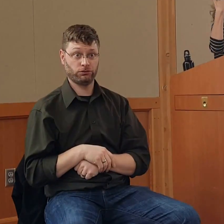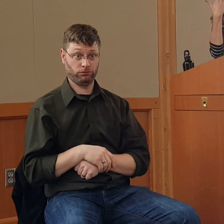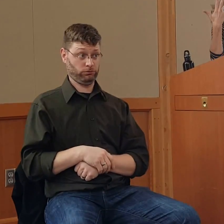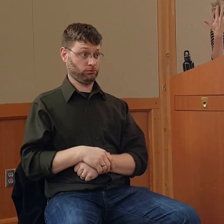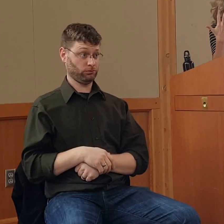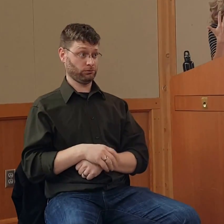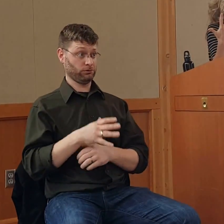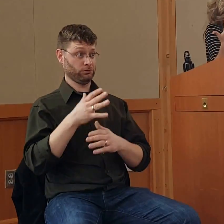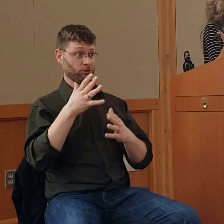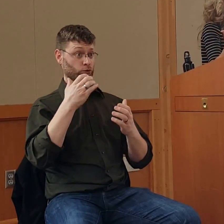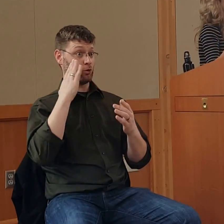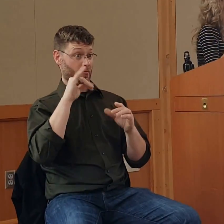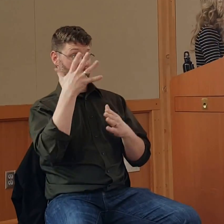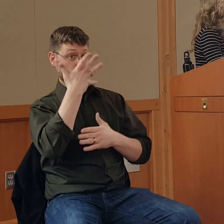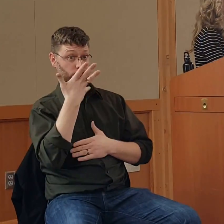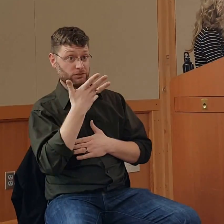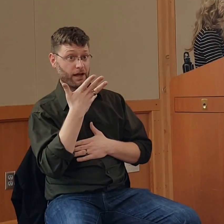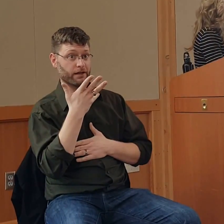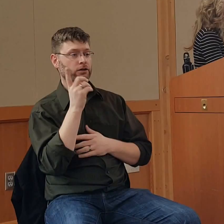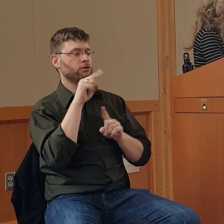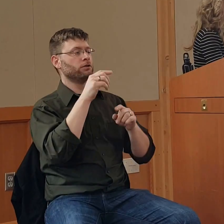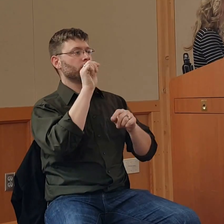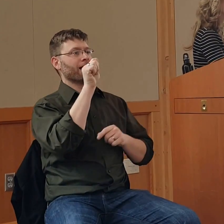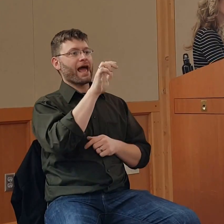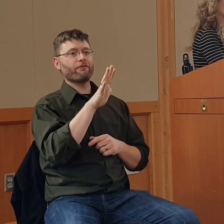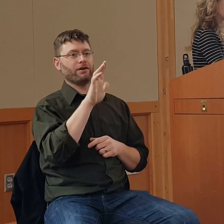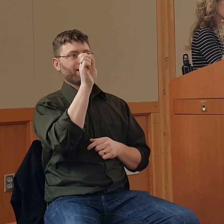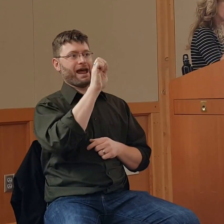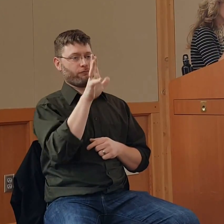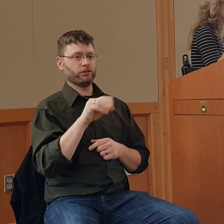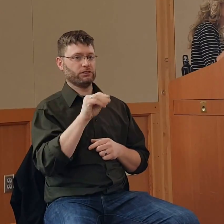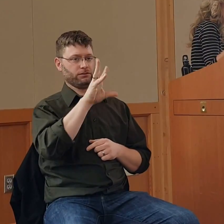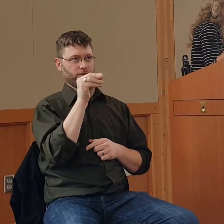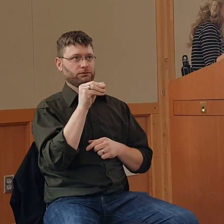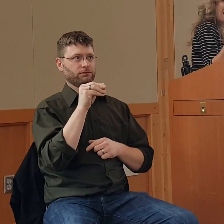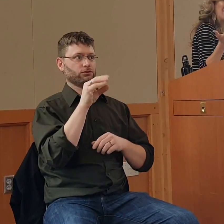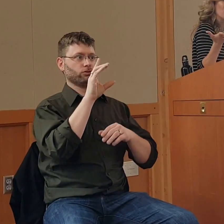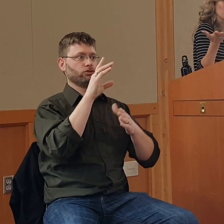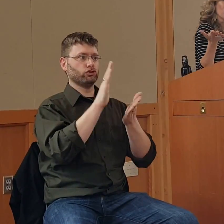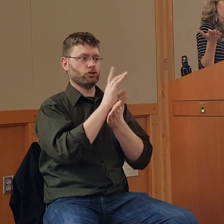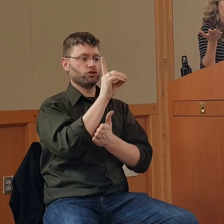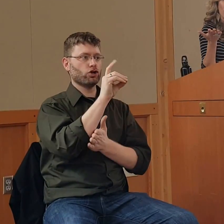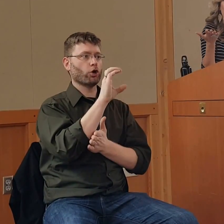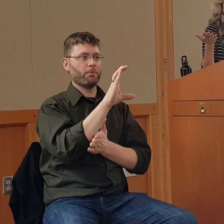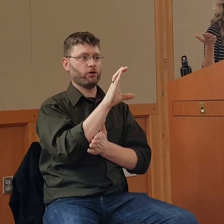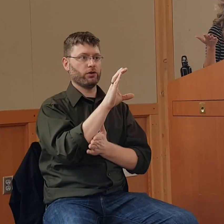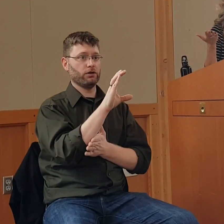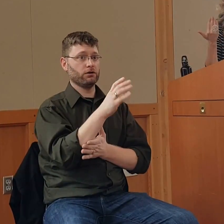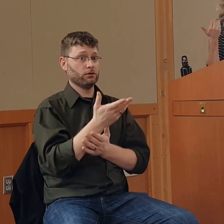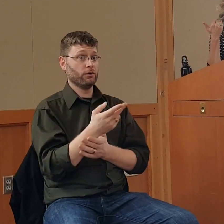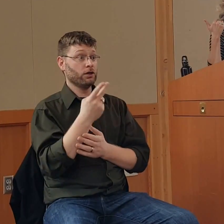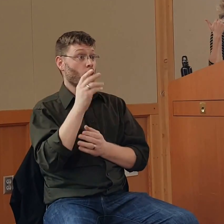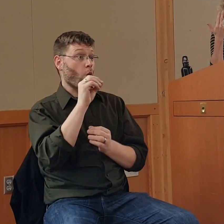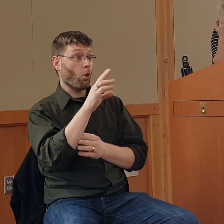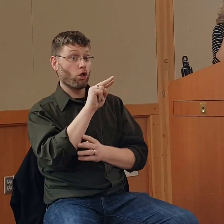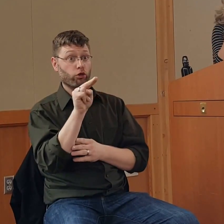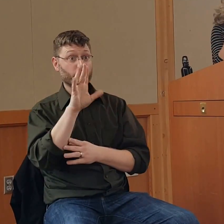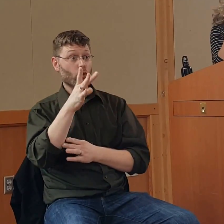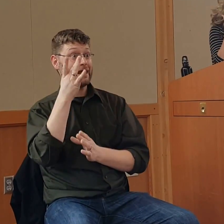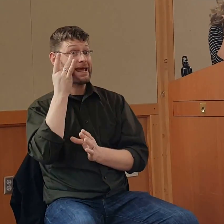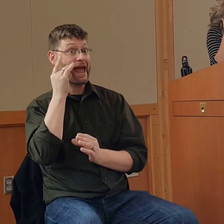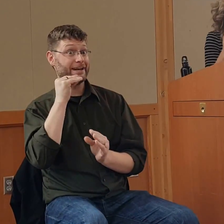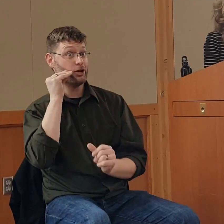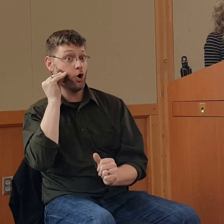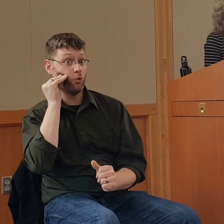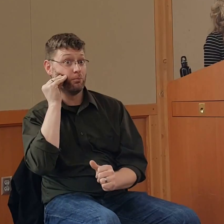African documentary. Look at a domestic cat who sees a bird. Have you ever seen a domestic cat just look at a bird or see a deer or see